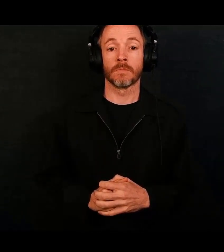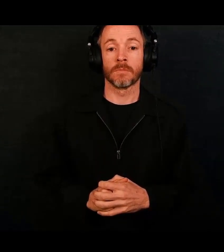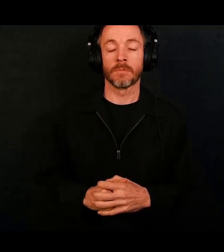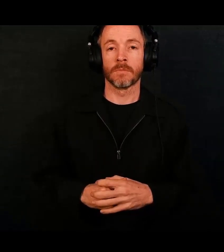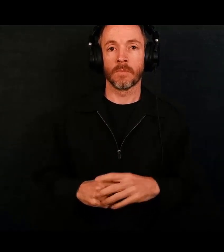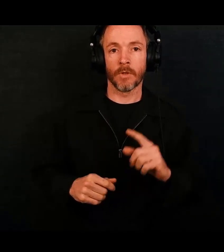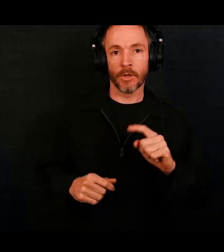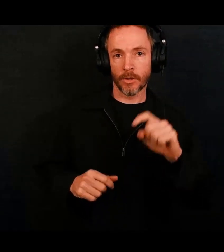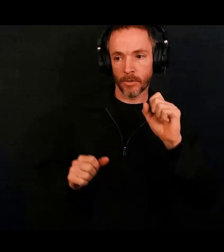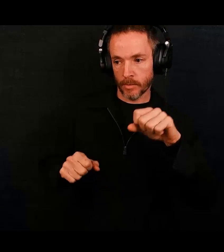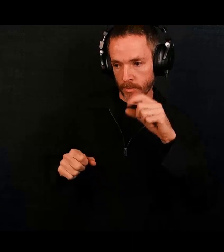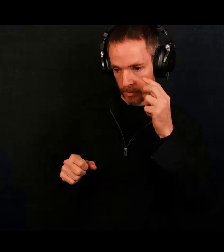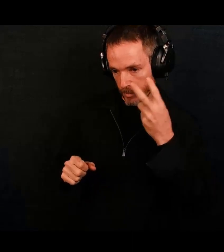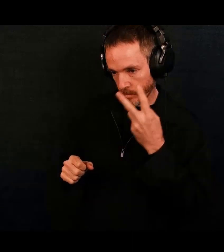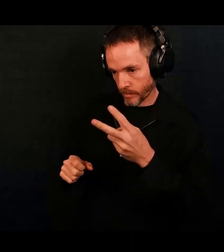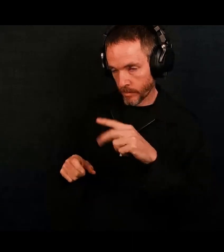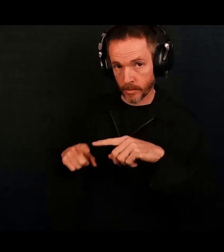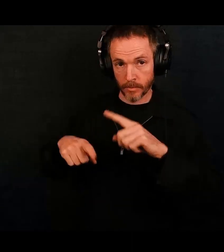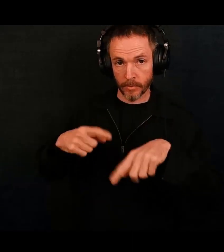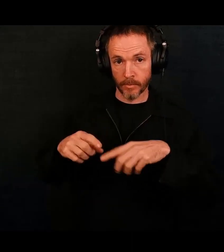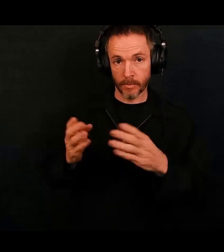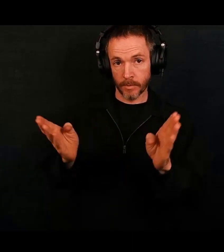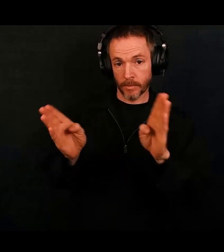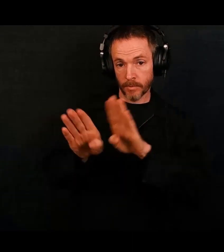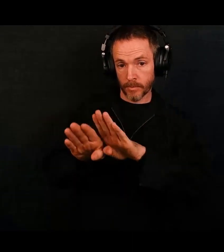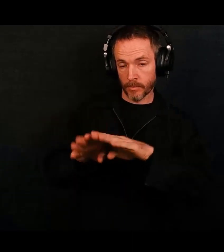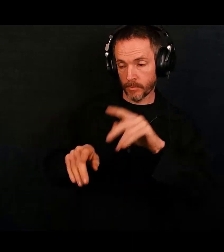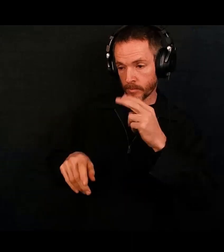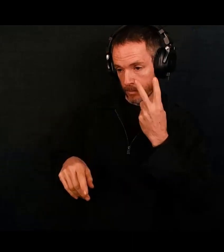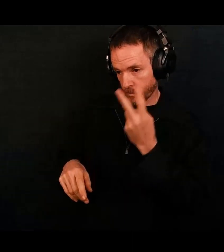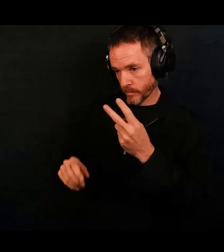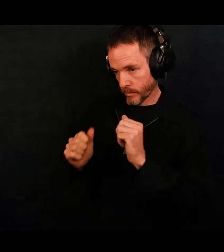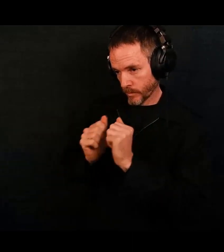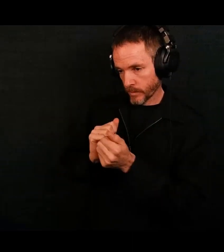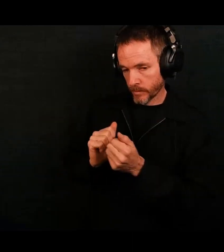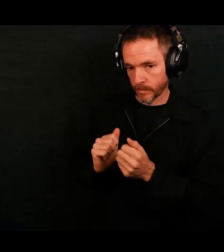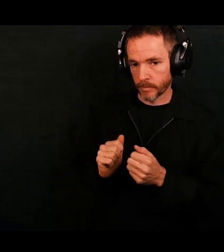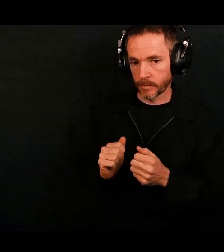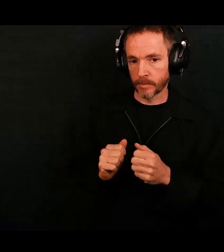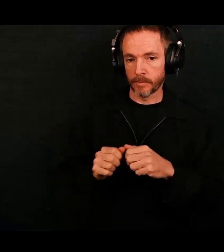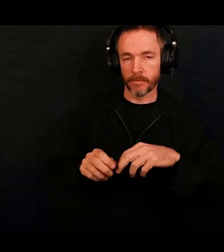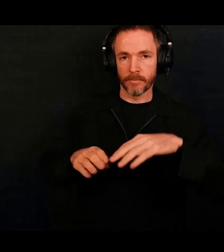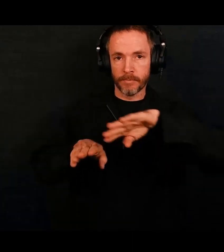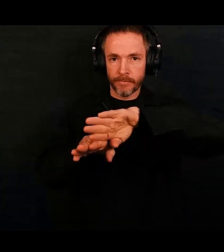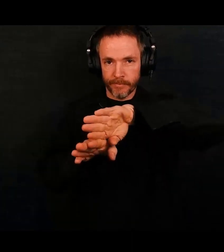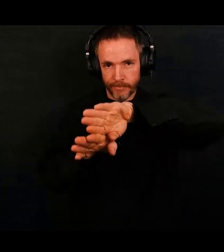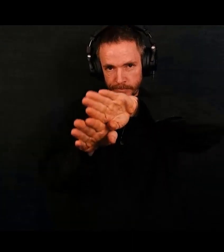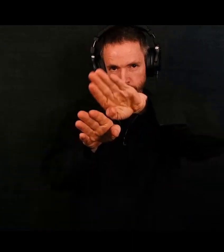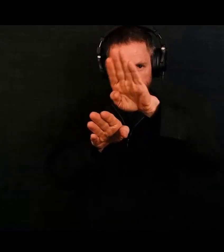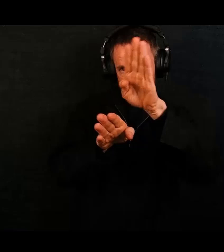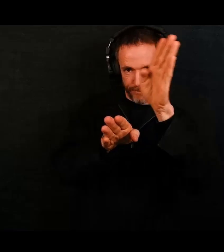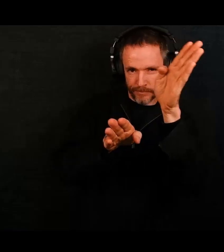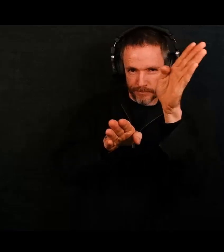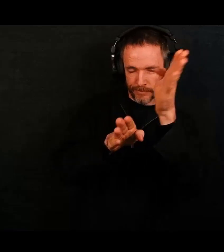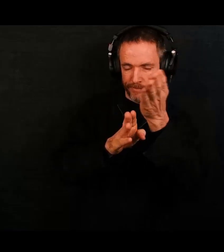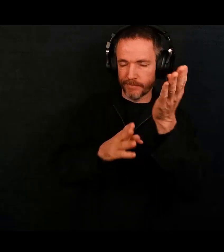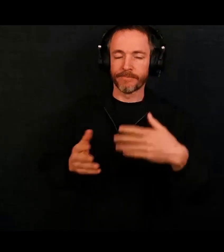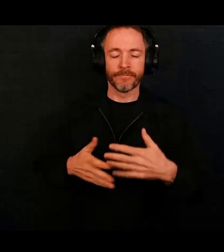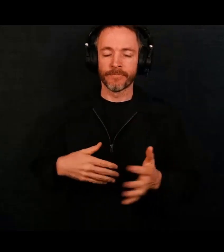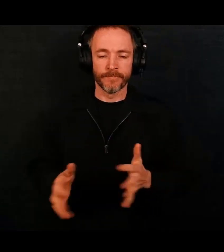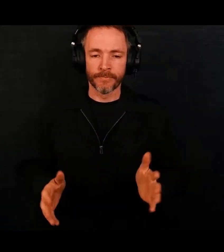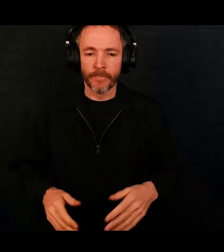Which you can see when it's closed. You can see how it's bent away.